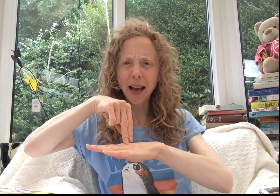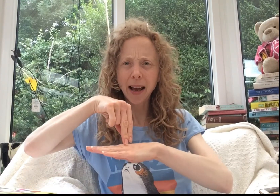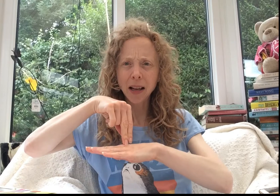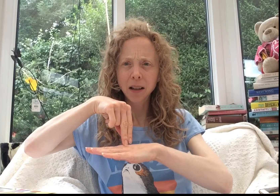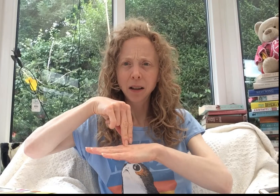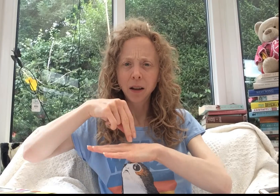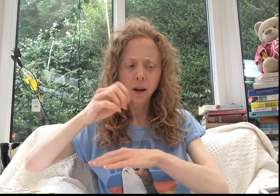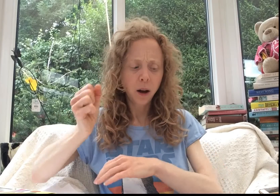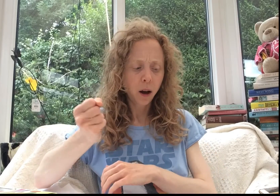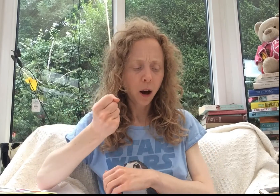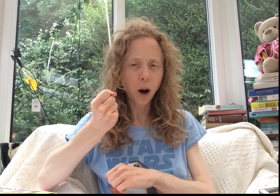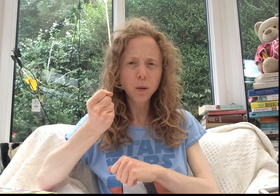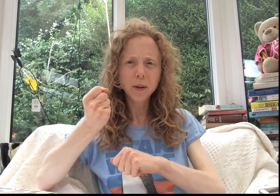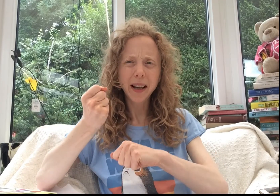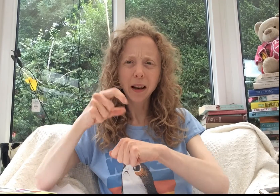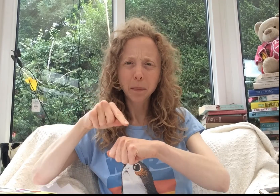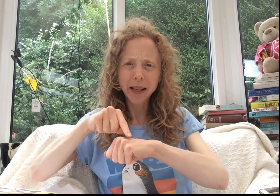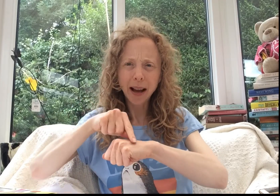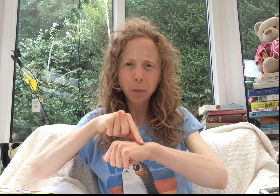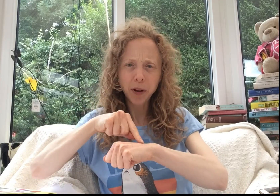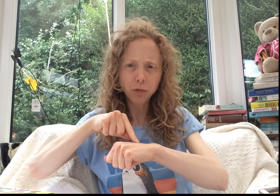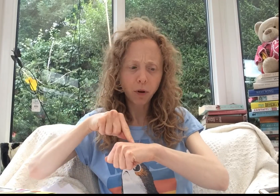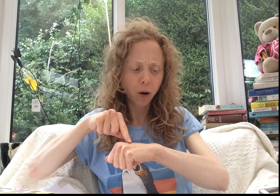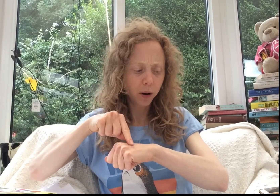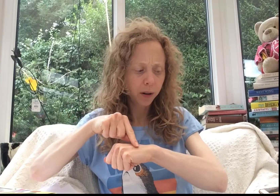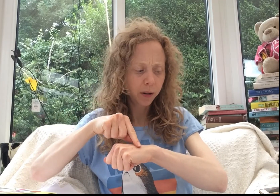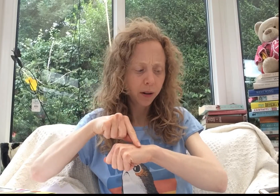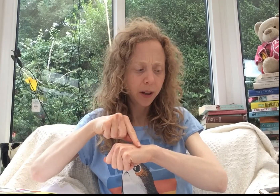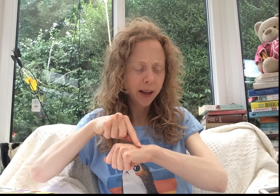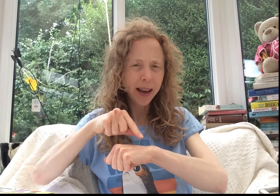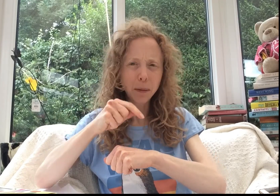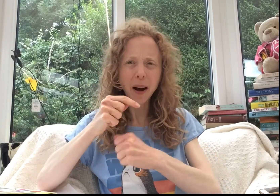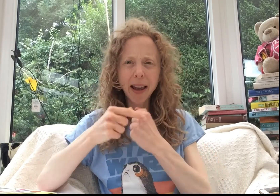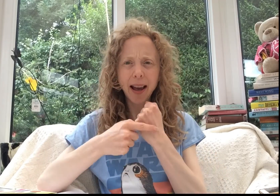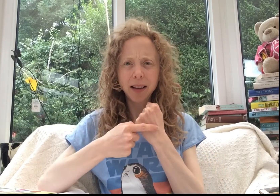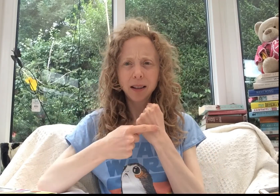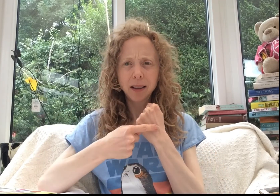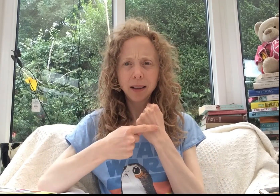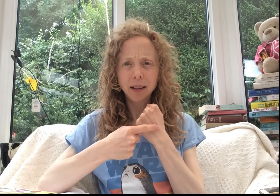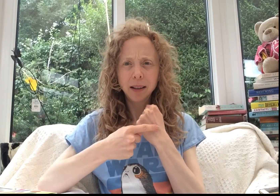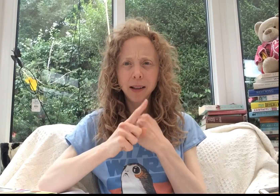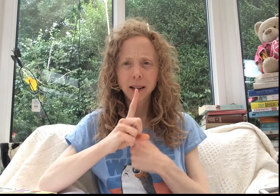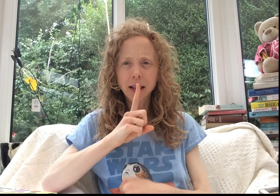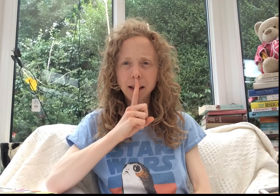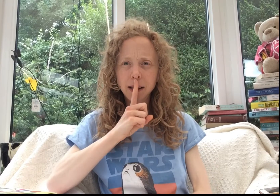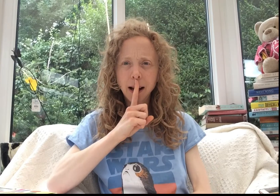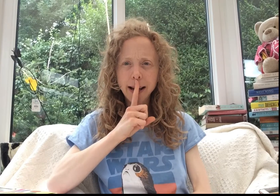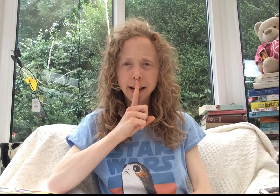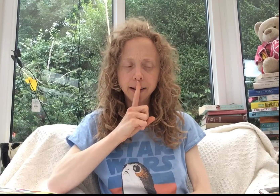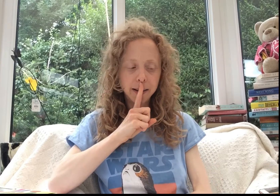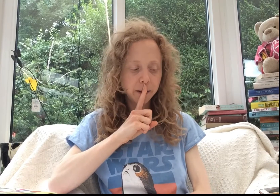there, holding Miss Albert's rock in my hand, silent.